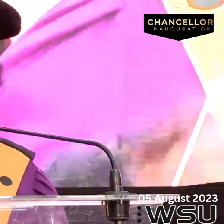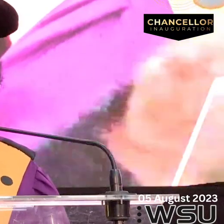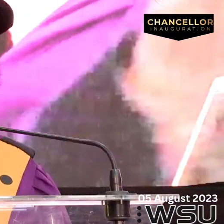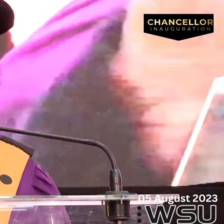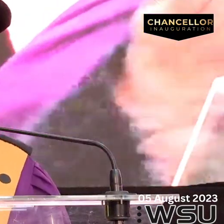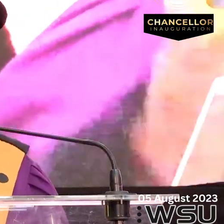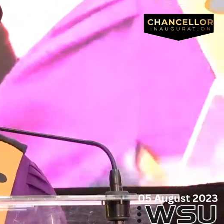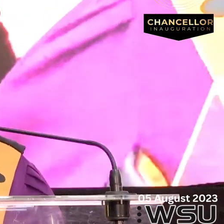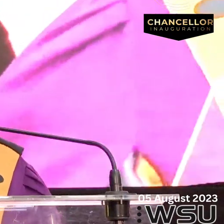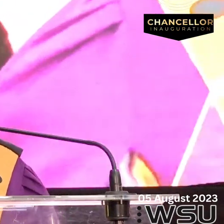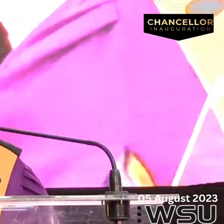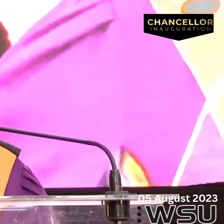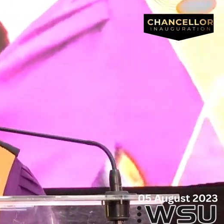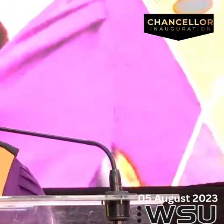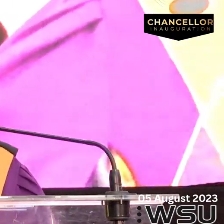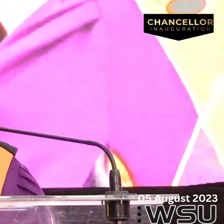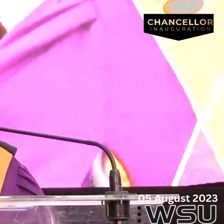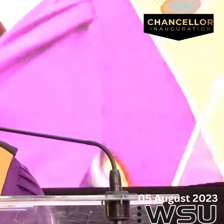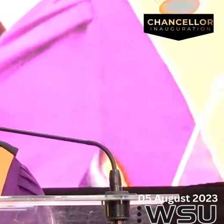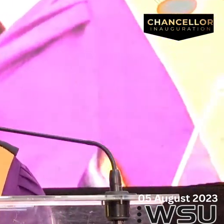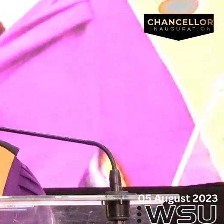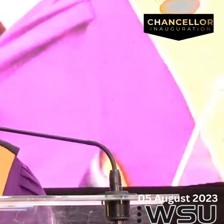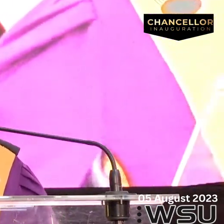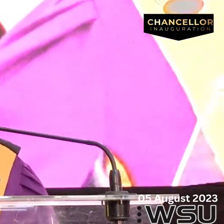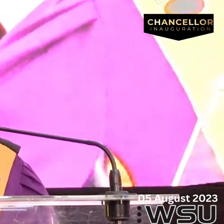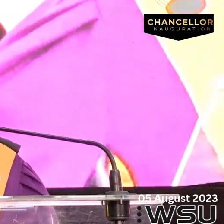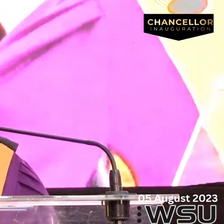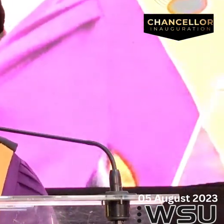should be centers of knowledge for society.